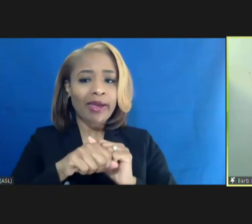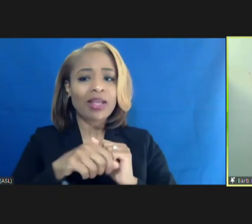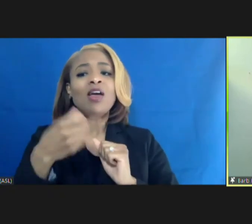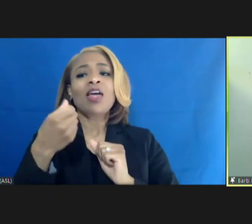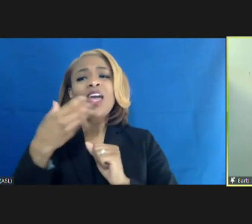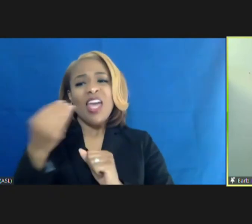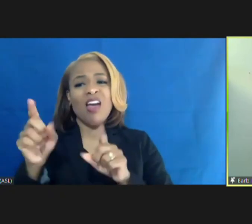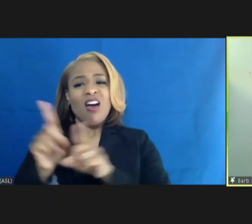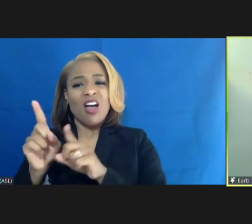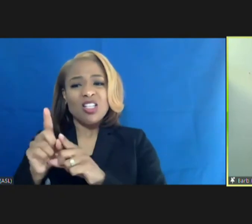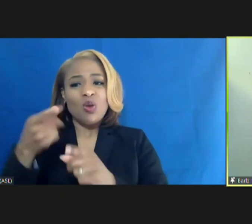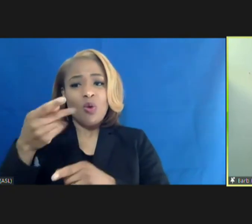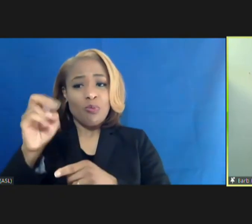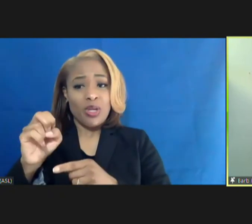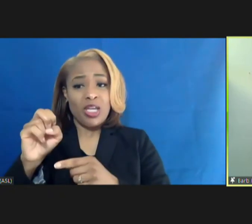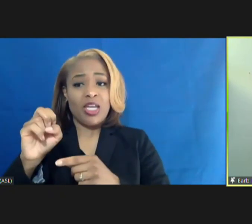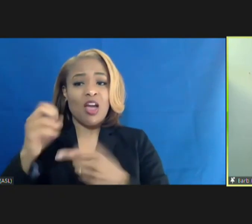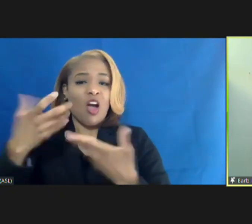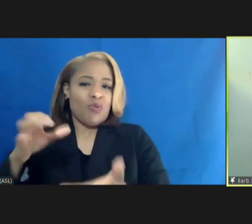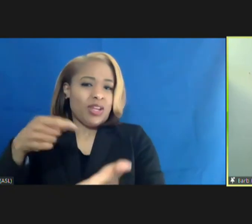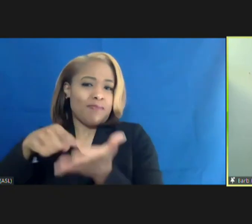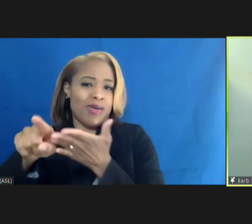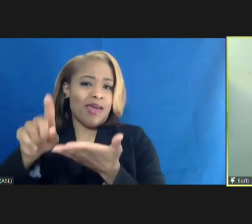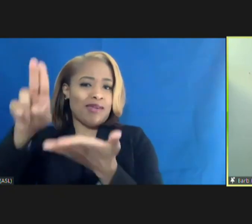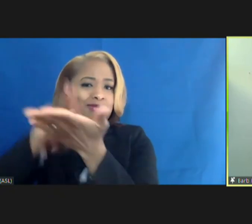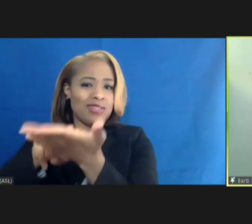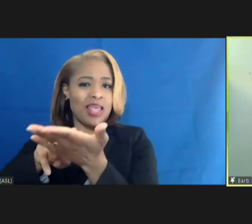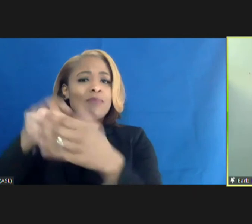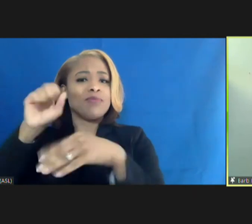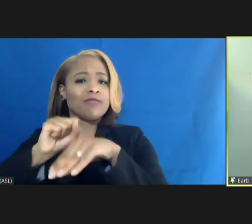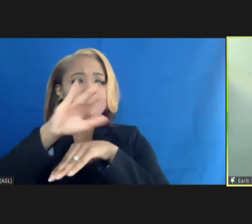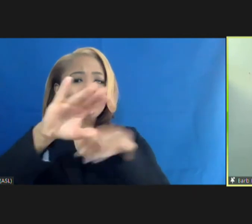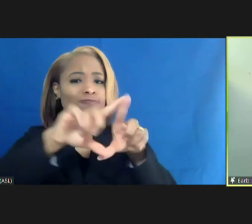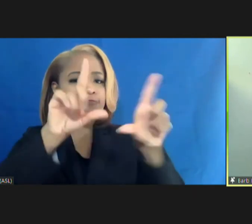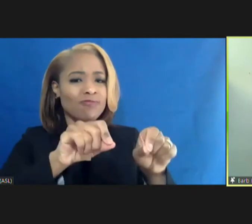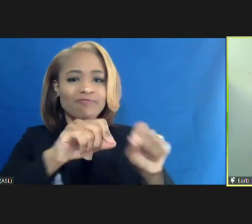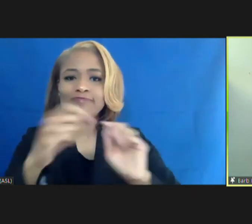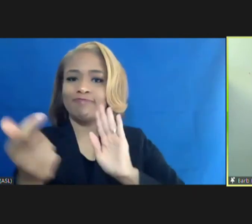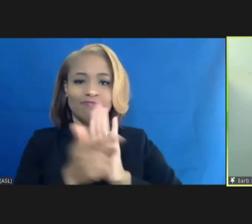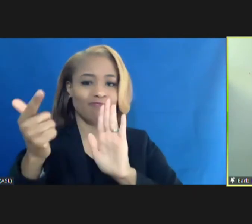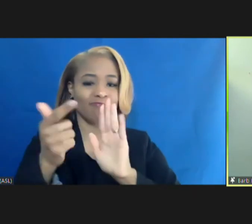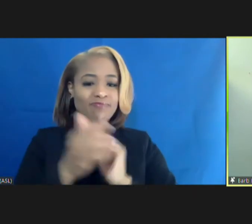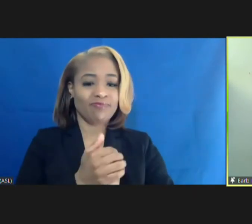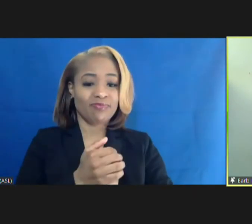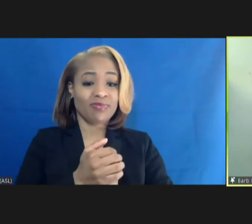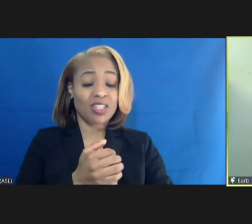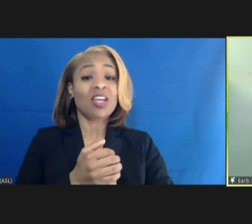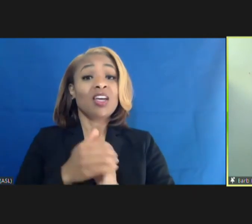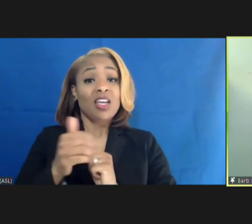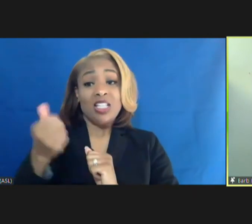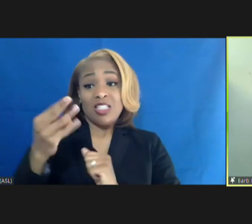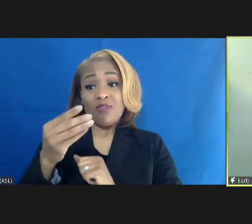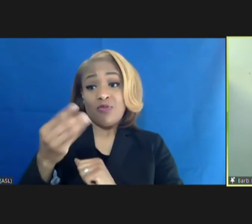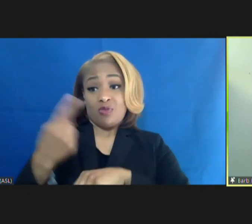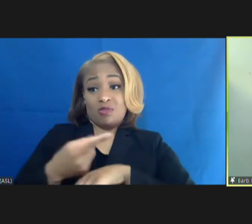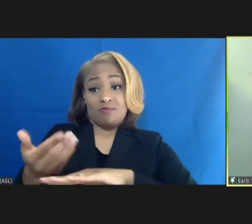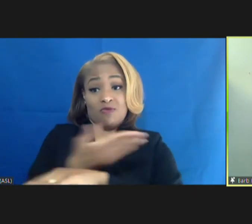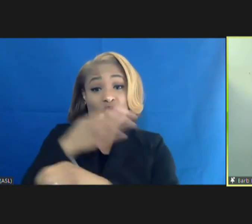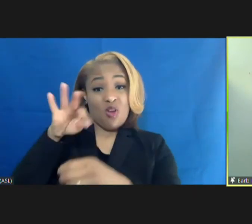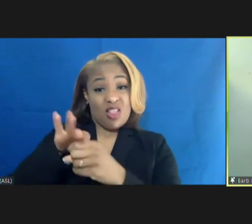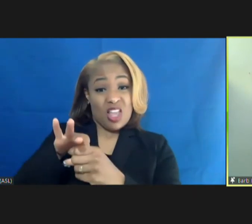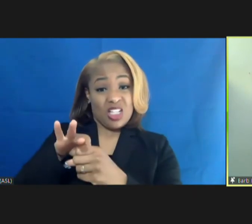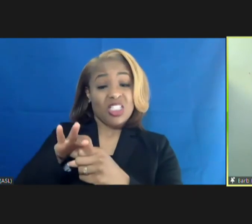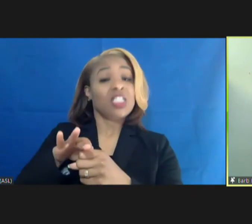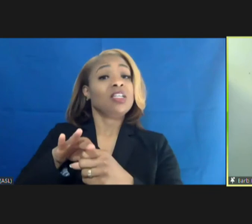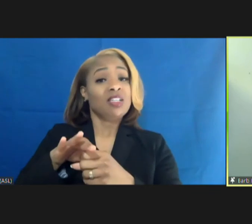return postage. A sensible reform would be to give local clerks several days before an election when they could